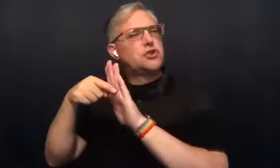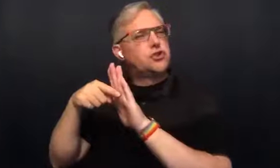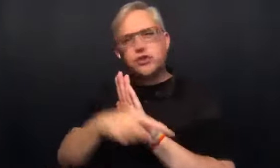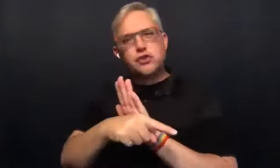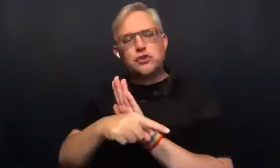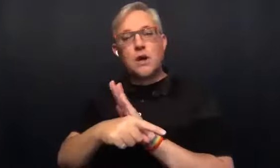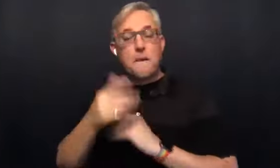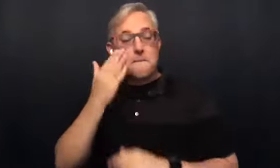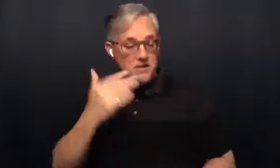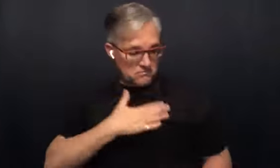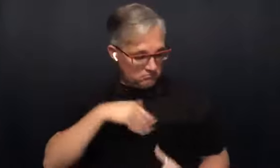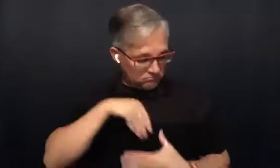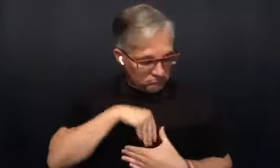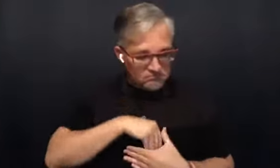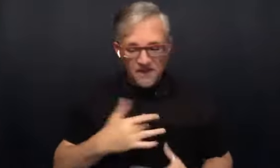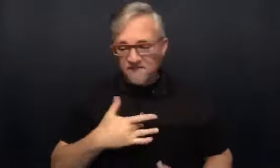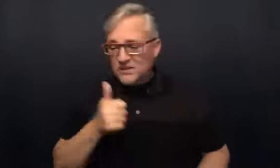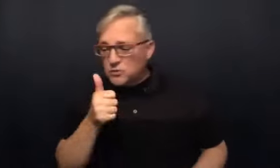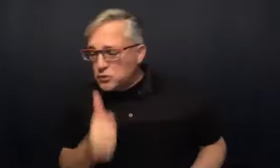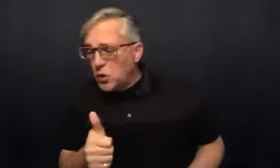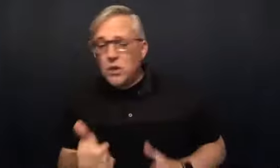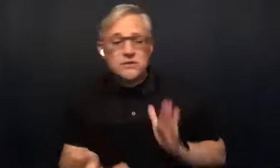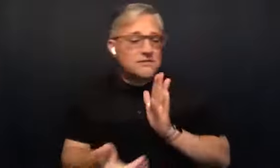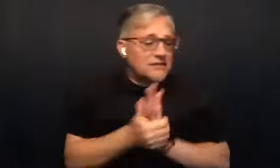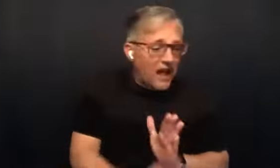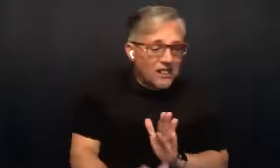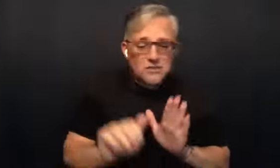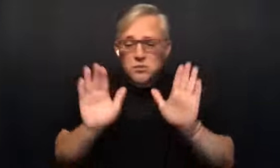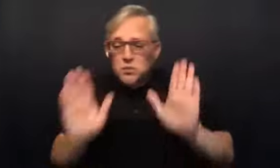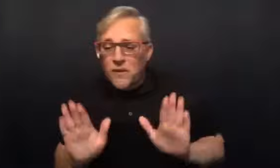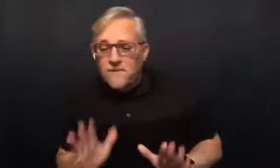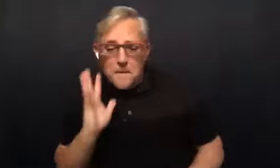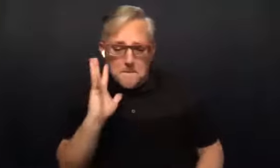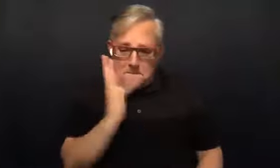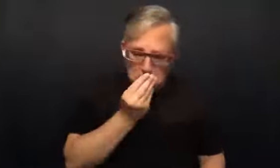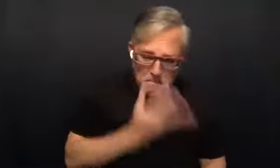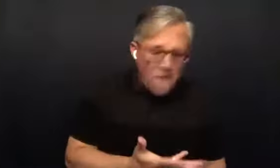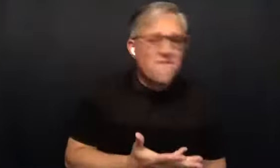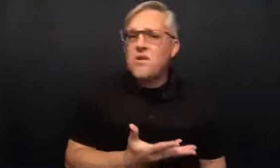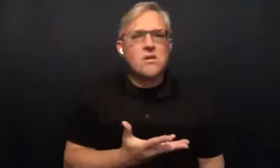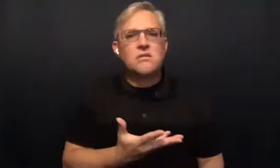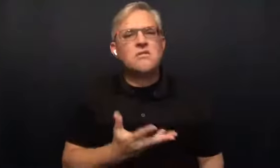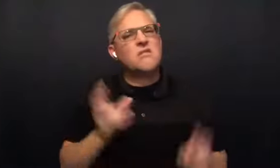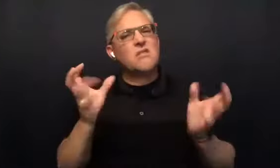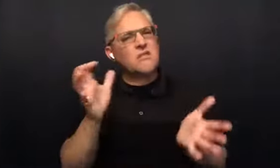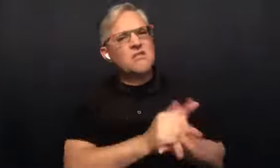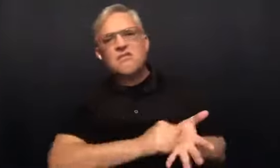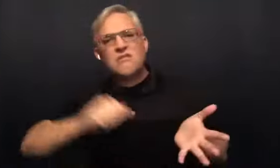good, wonderful, talented, beautiful, everything just gets ripped out of you. That was the verbal abuse. And